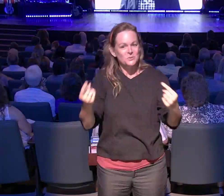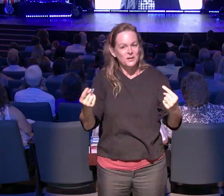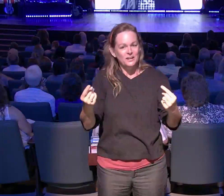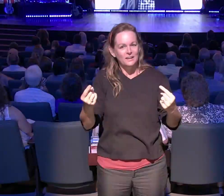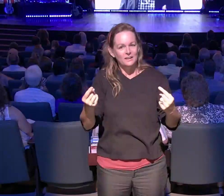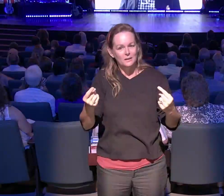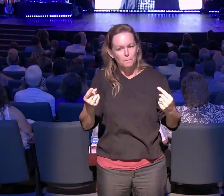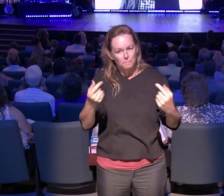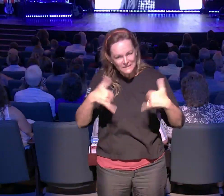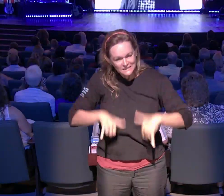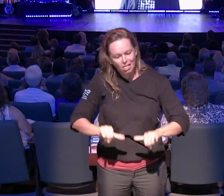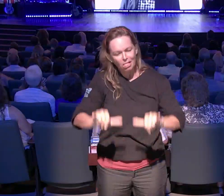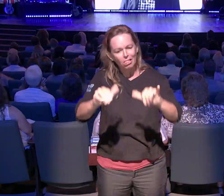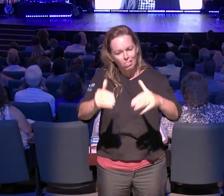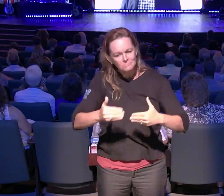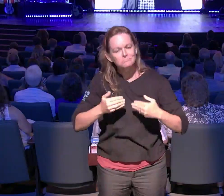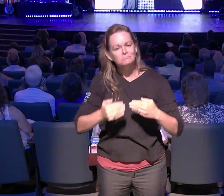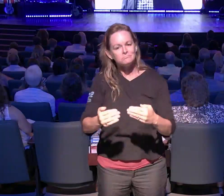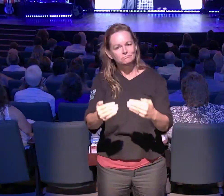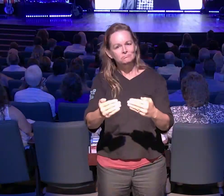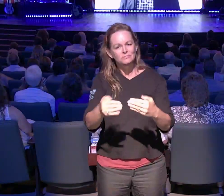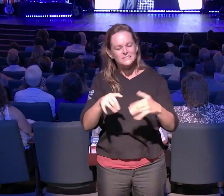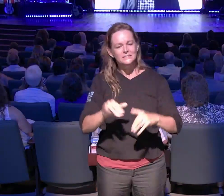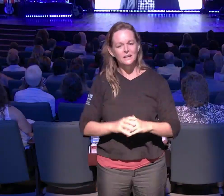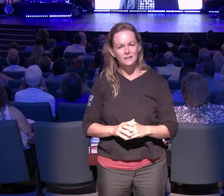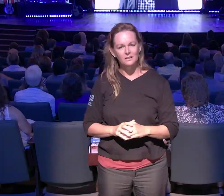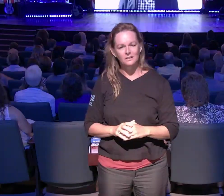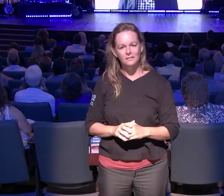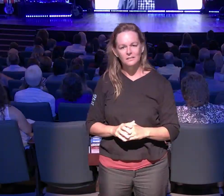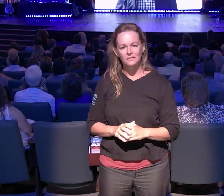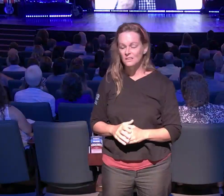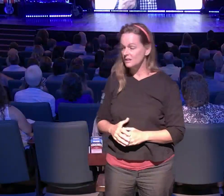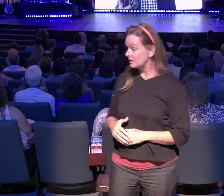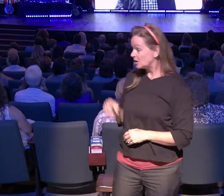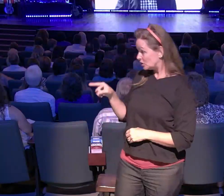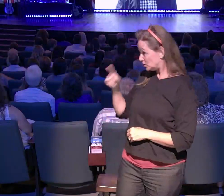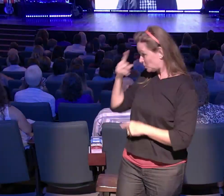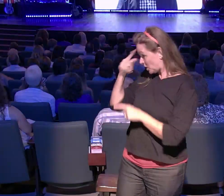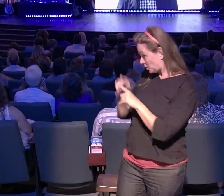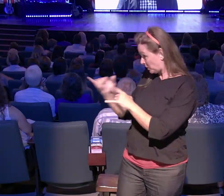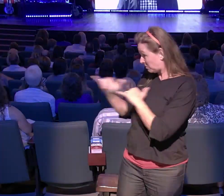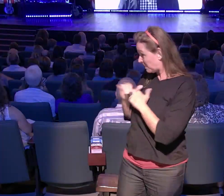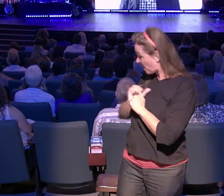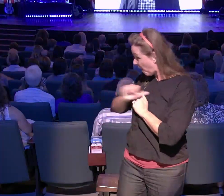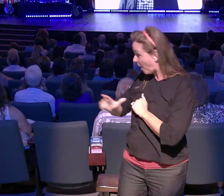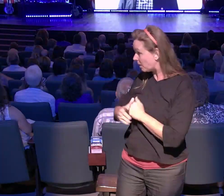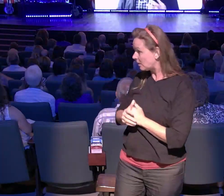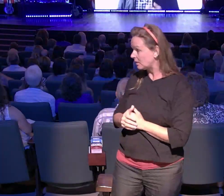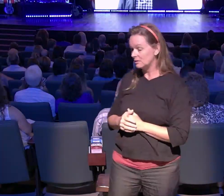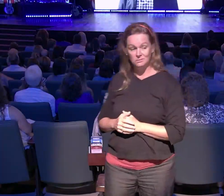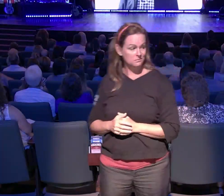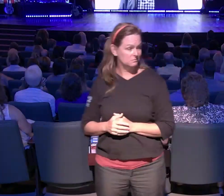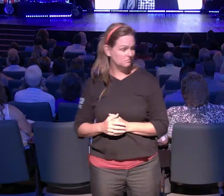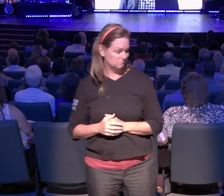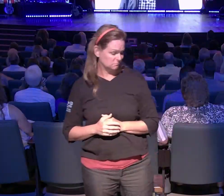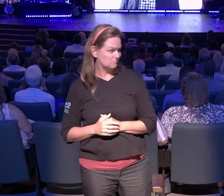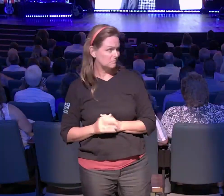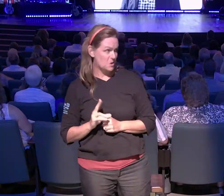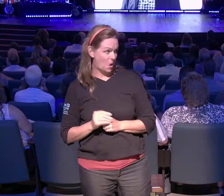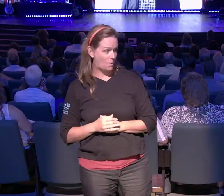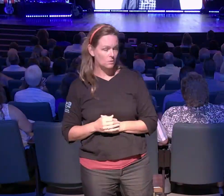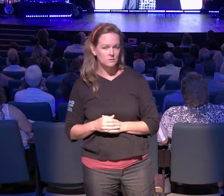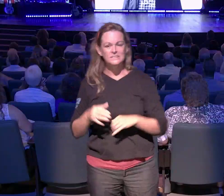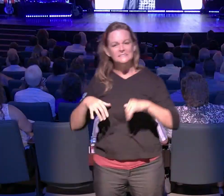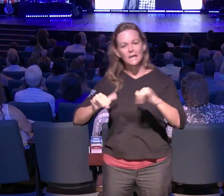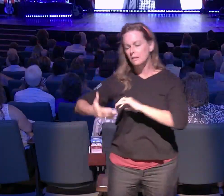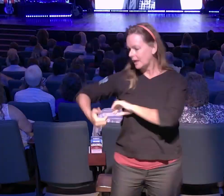to disagree agreeably. We can walk arm in arm without having to see eye to eye. We can have reconciliation